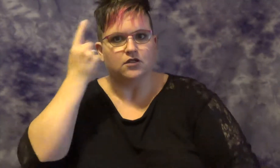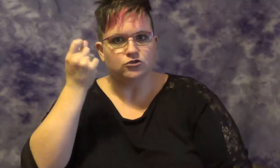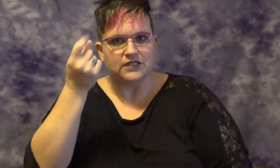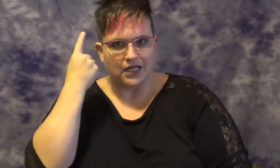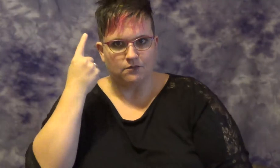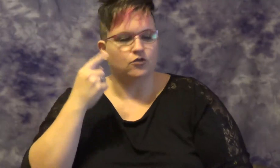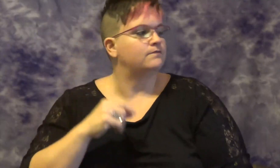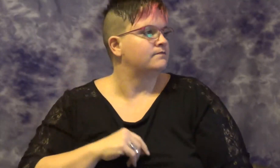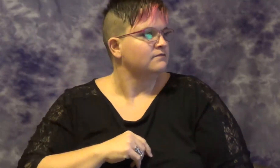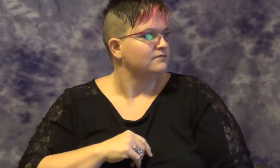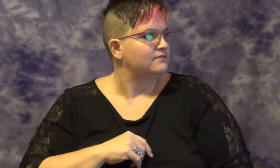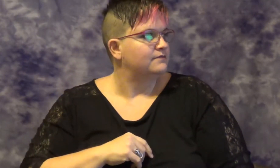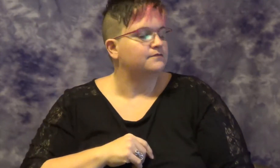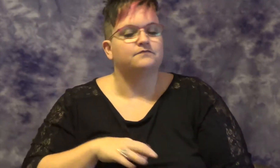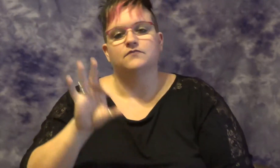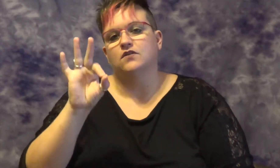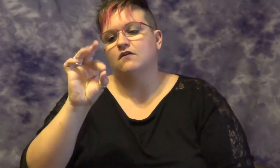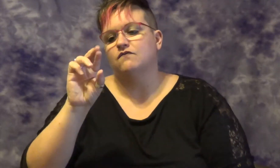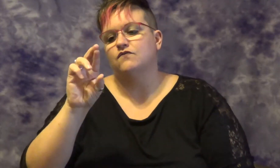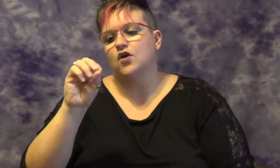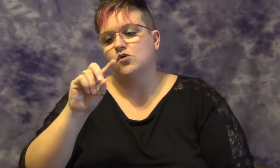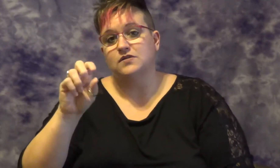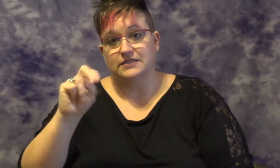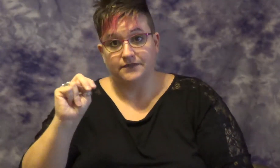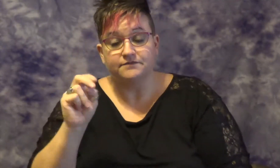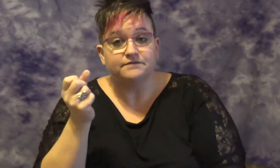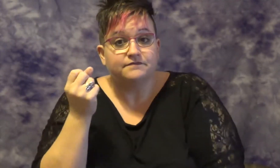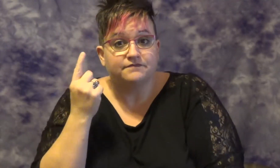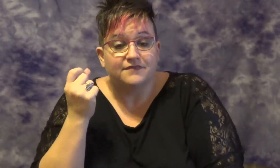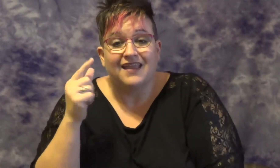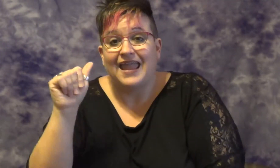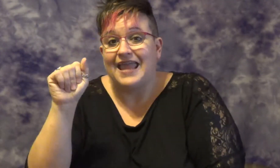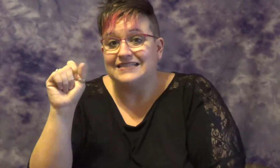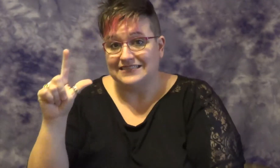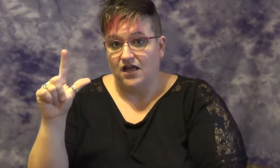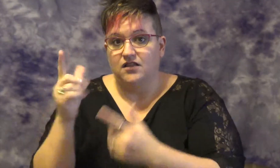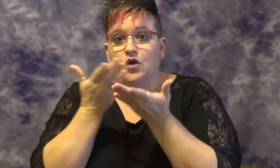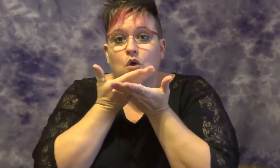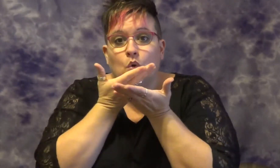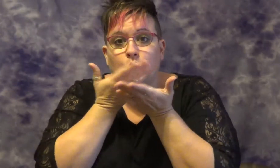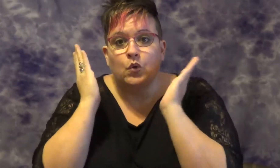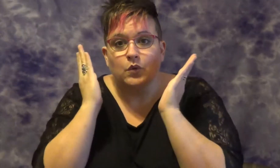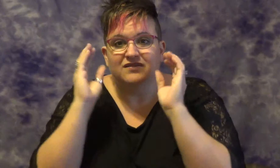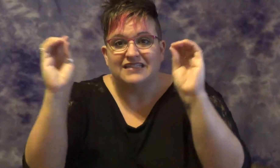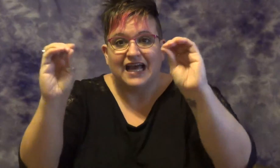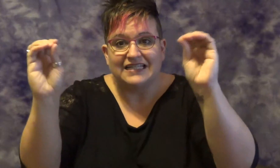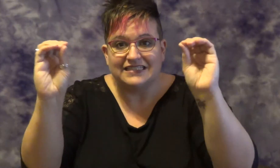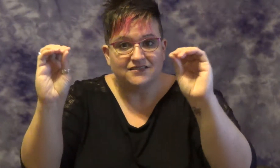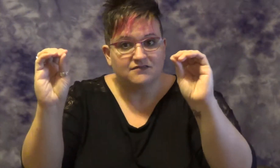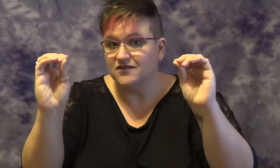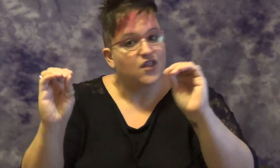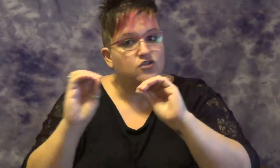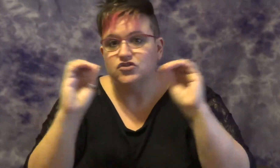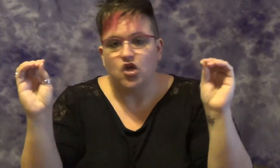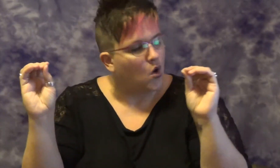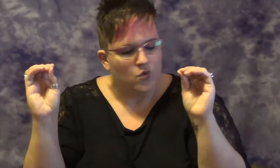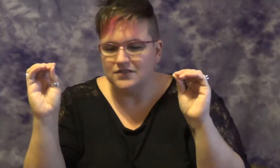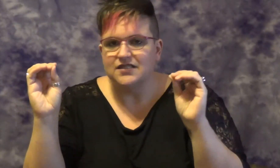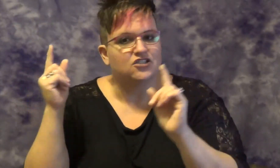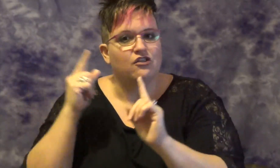clearer, more crisp, and more understandable. In frozen register, it does not exist in